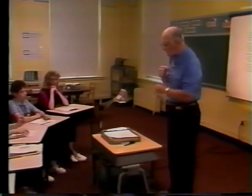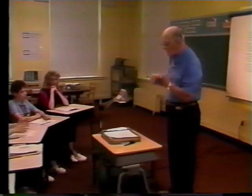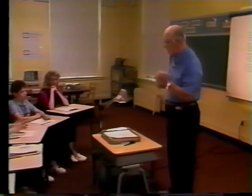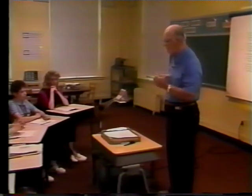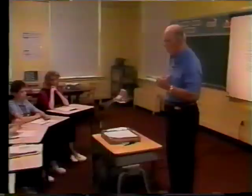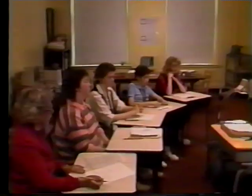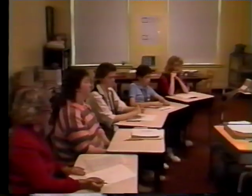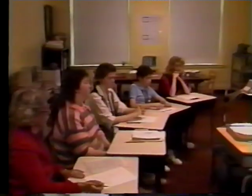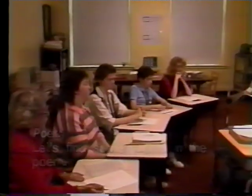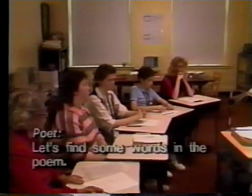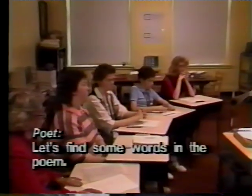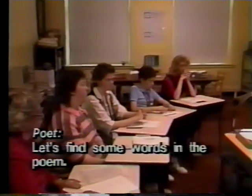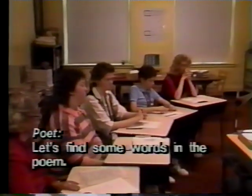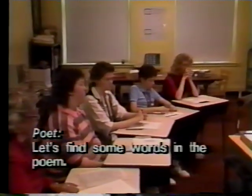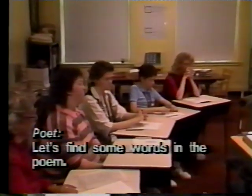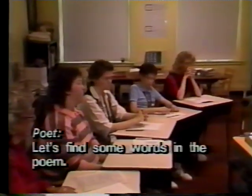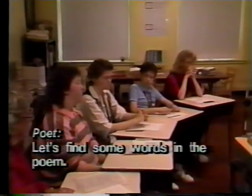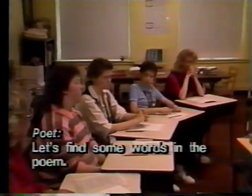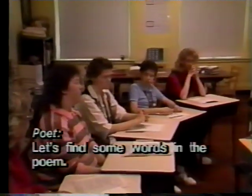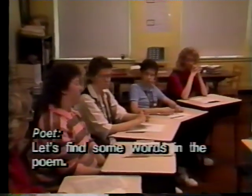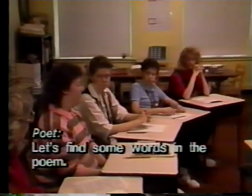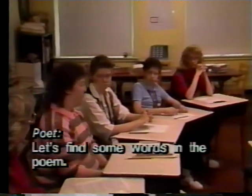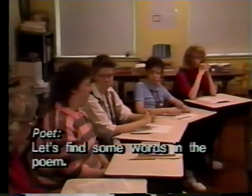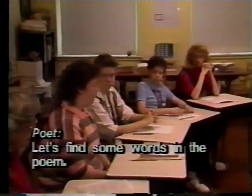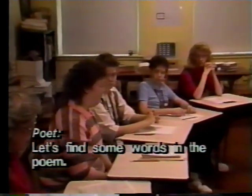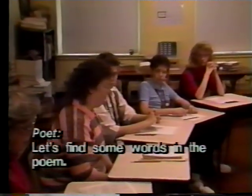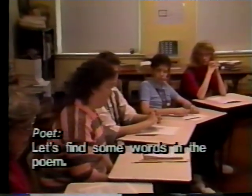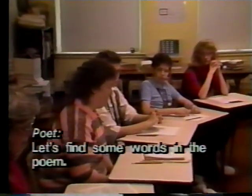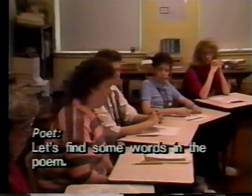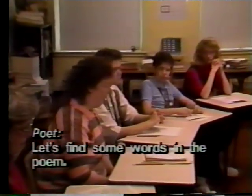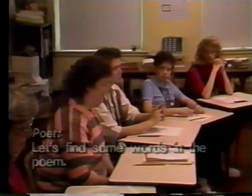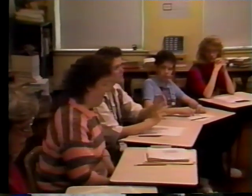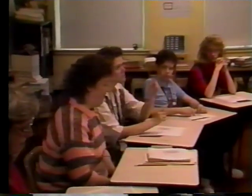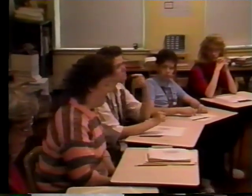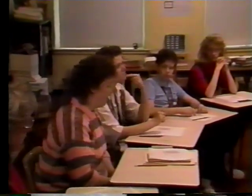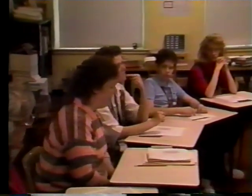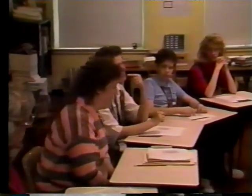suffering and things like that. Let's find some words in the poem.